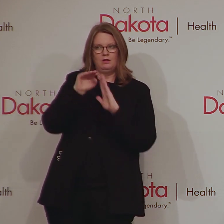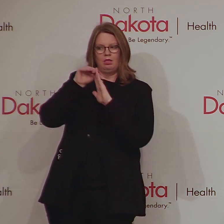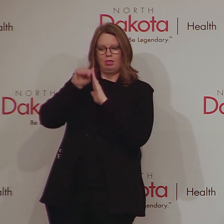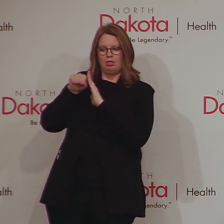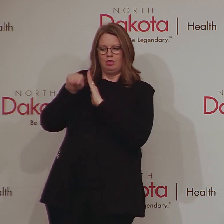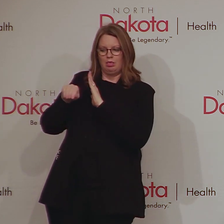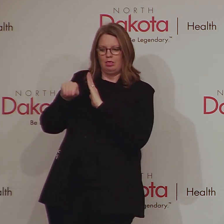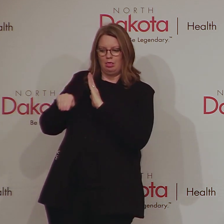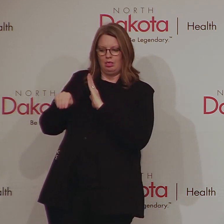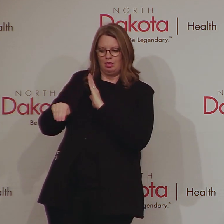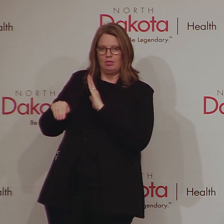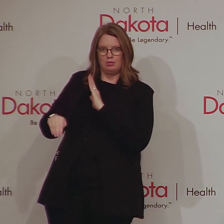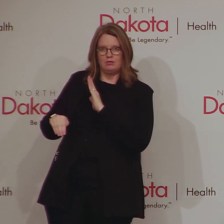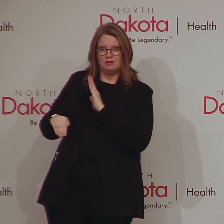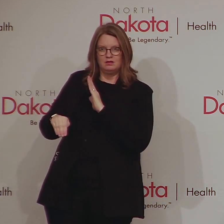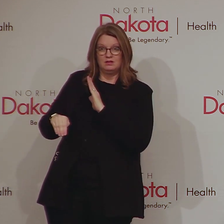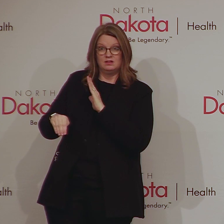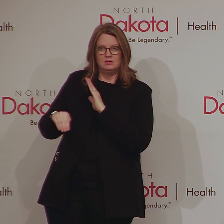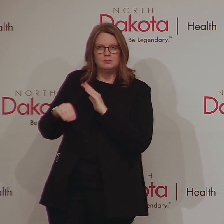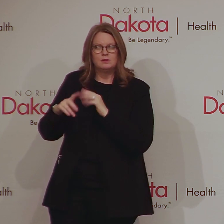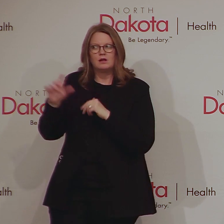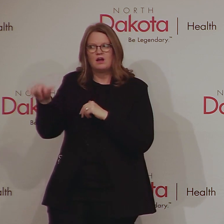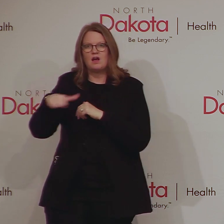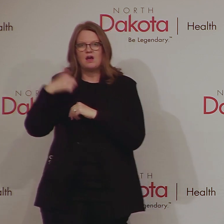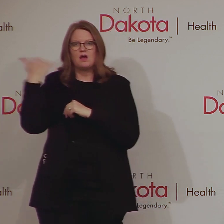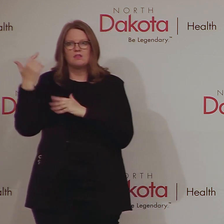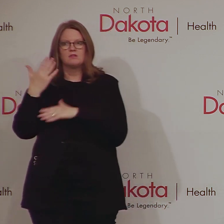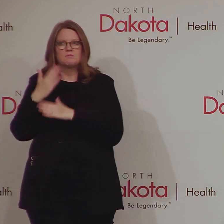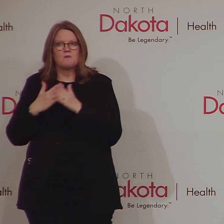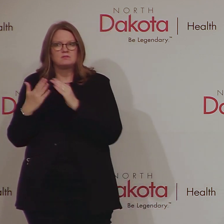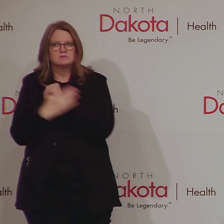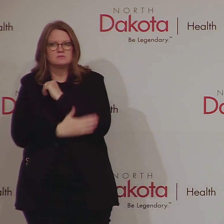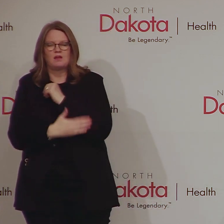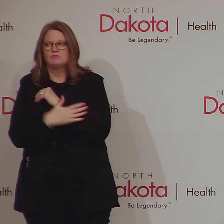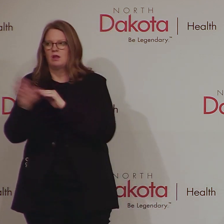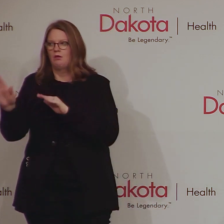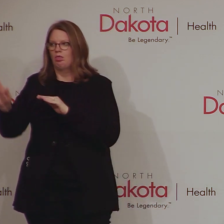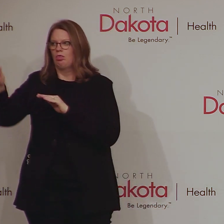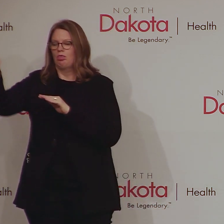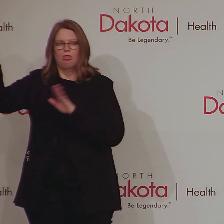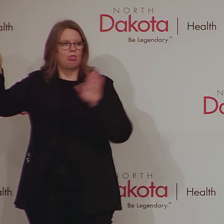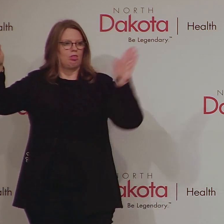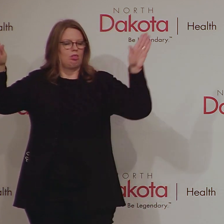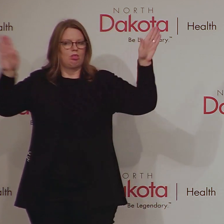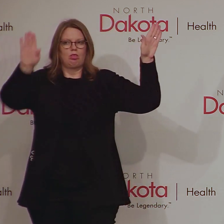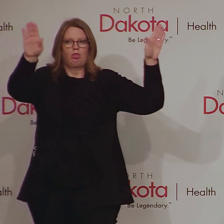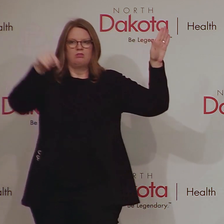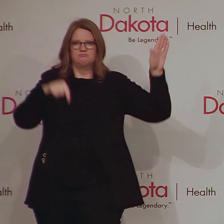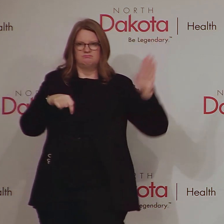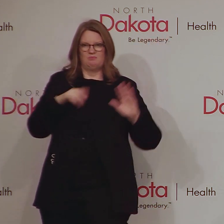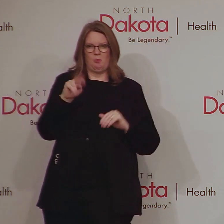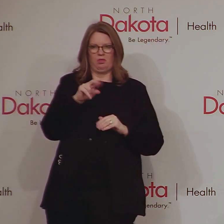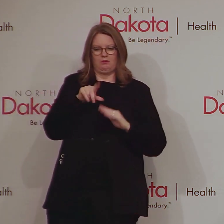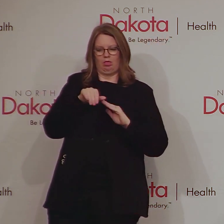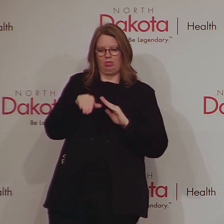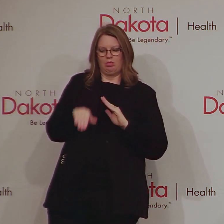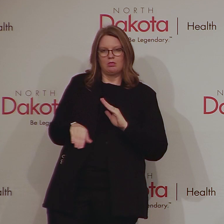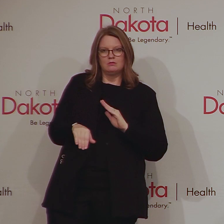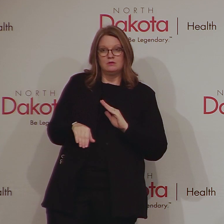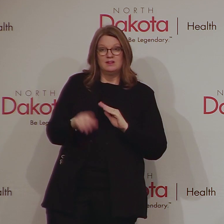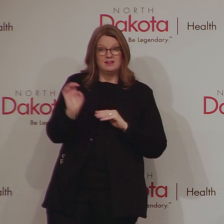the opposite direction virtually everywhere else in the country. So this emergency is not